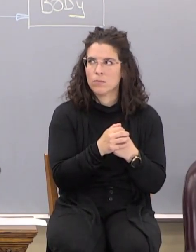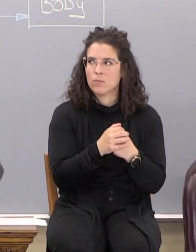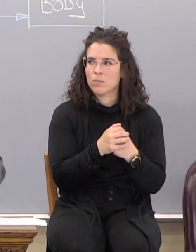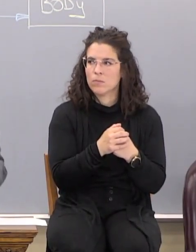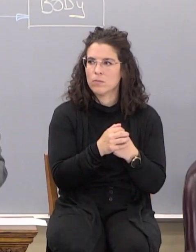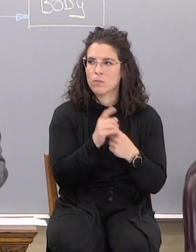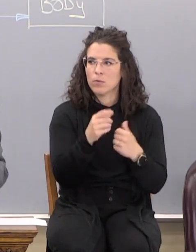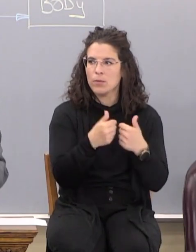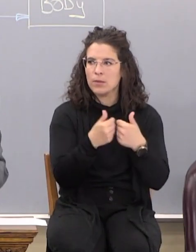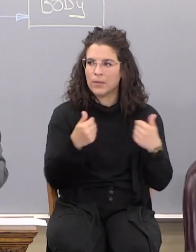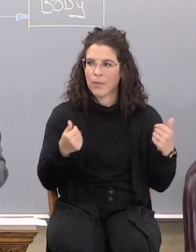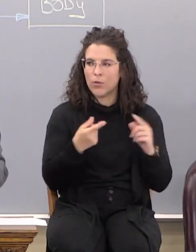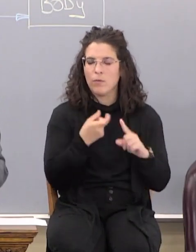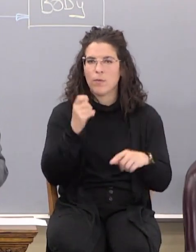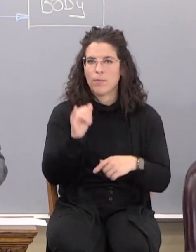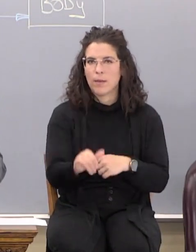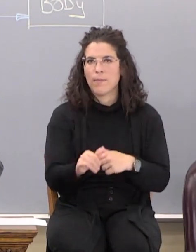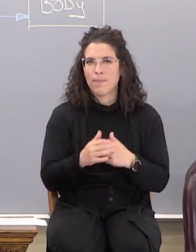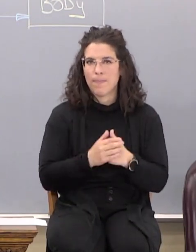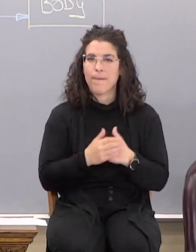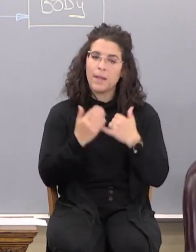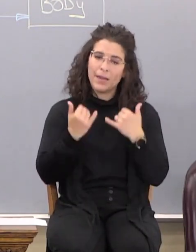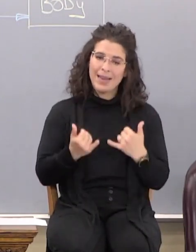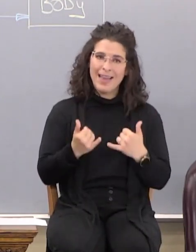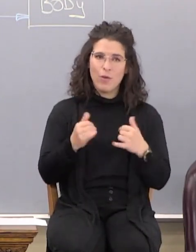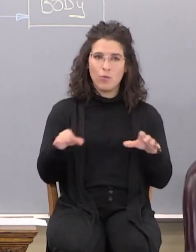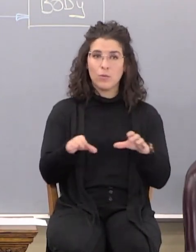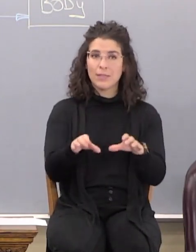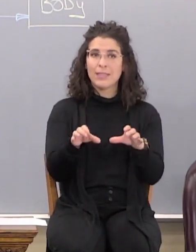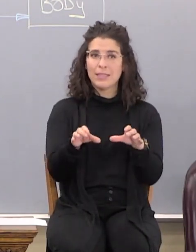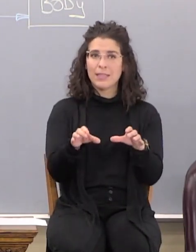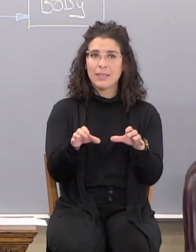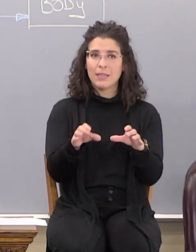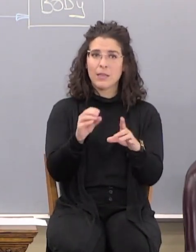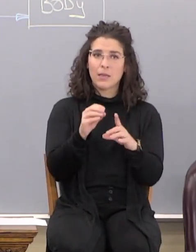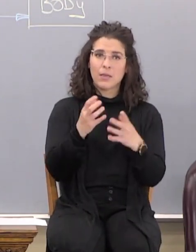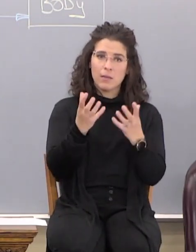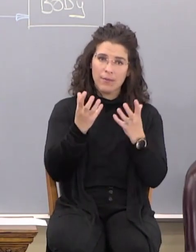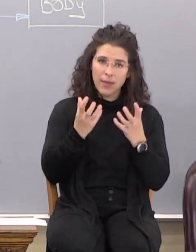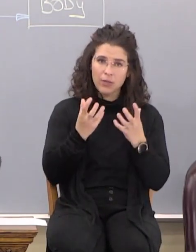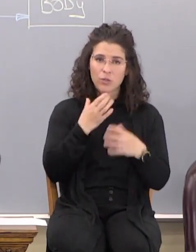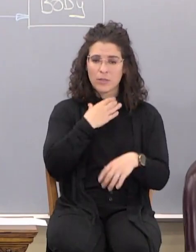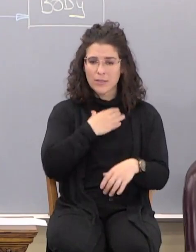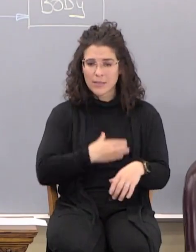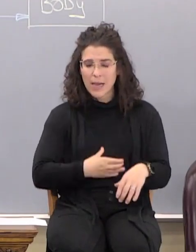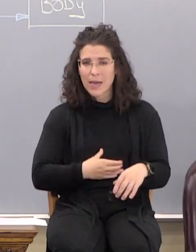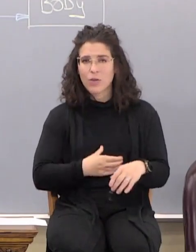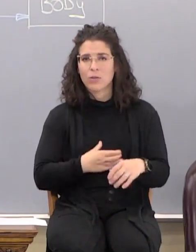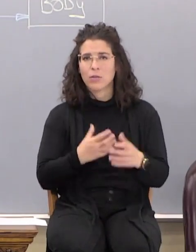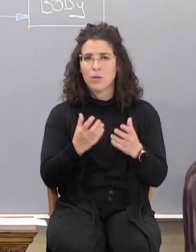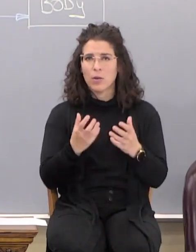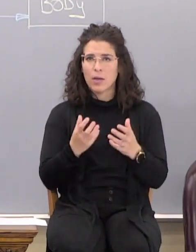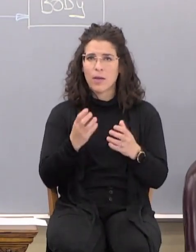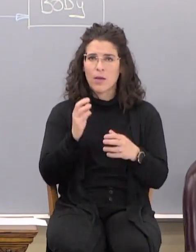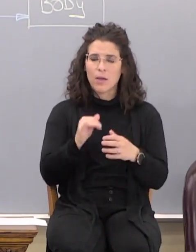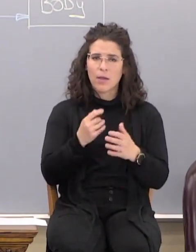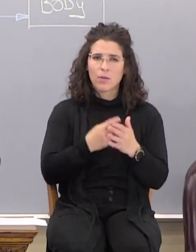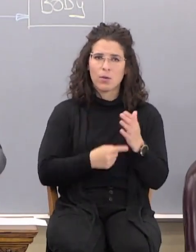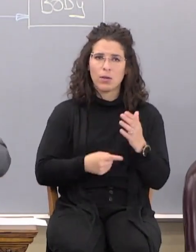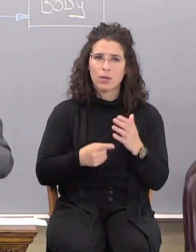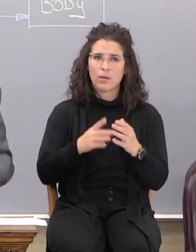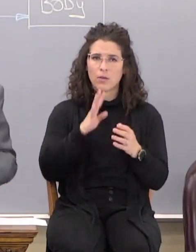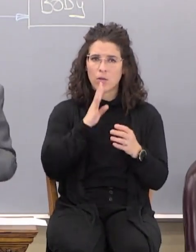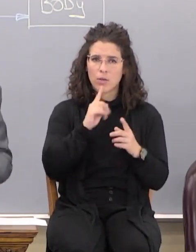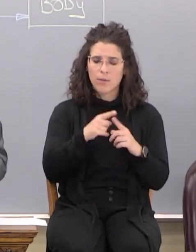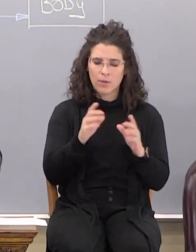And you've been separated from that. Now those deeds, affections, and desires that it wants, that's what, when he talks